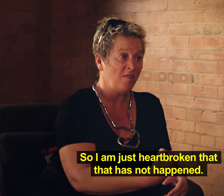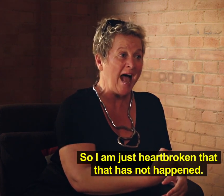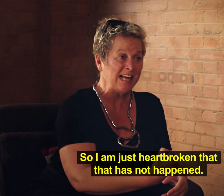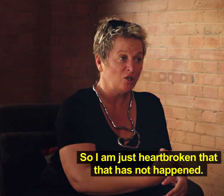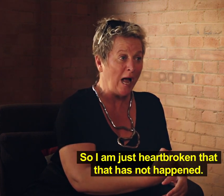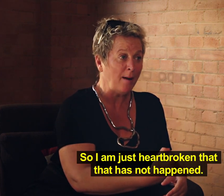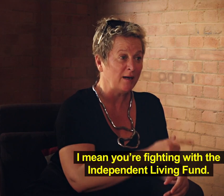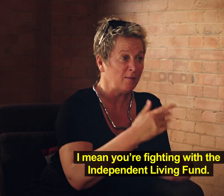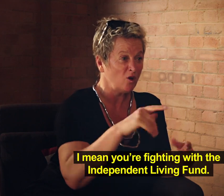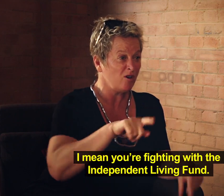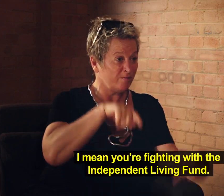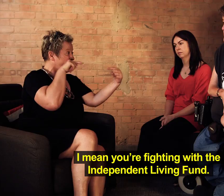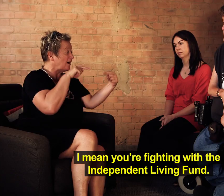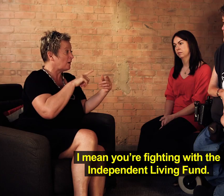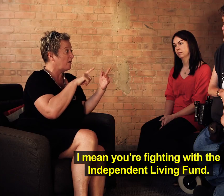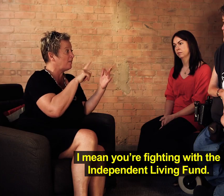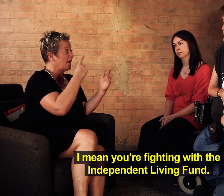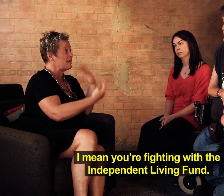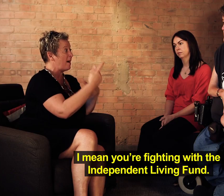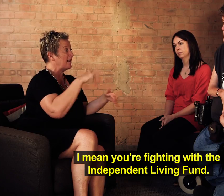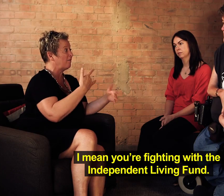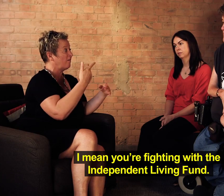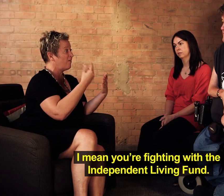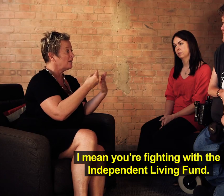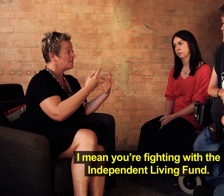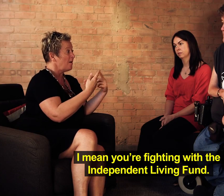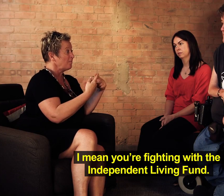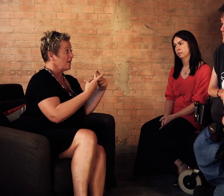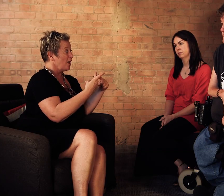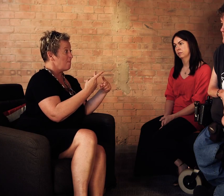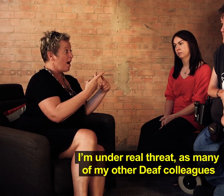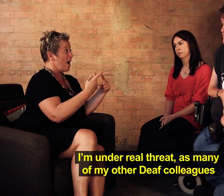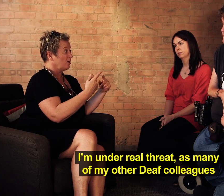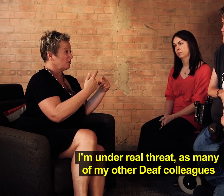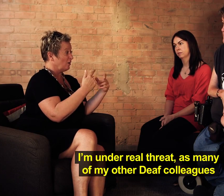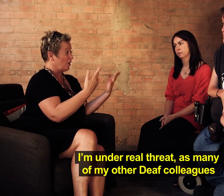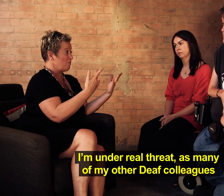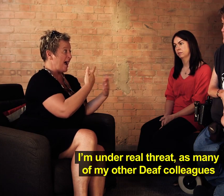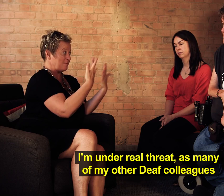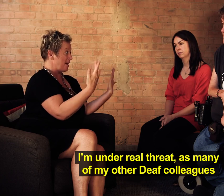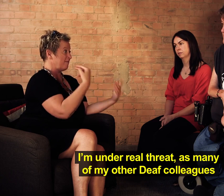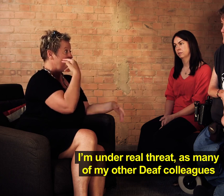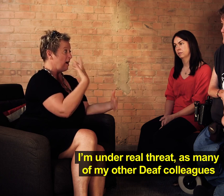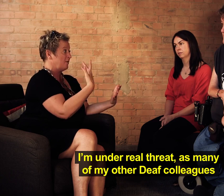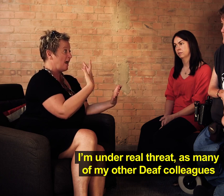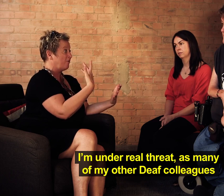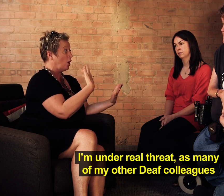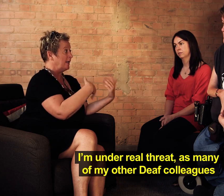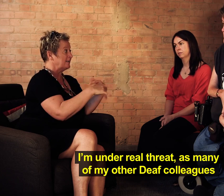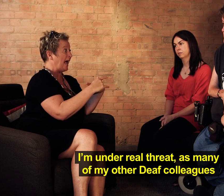that has not happened. I mean, you're fighting with the Independent Living Fund. I'm under real threat, as many of my other deaf colleagues